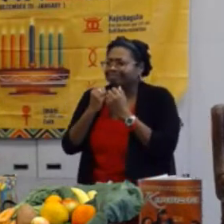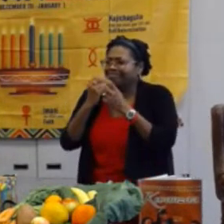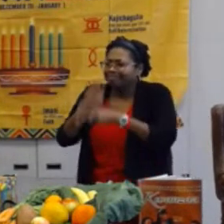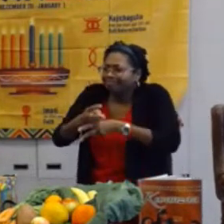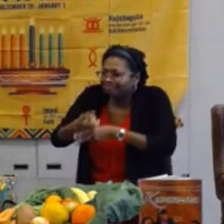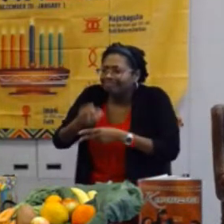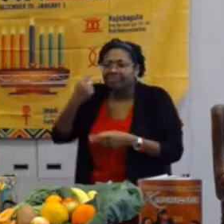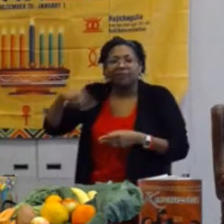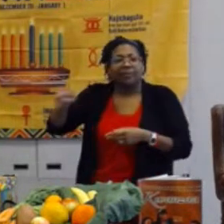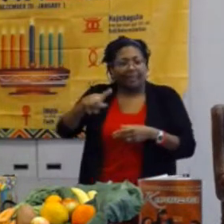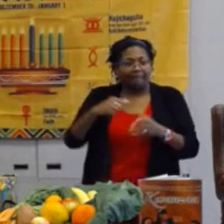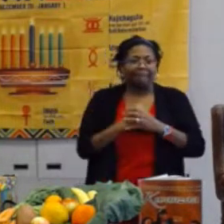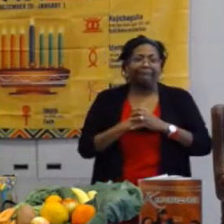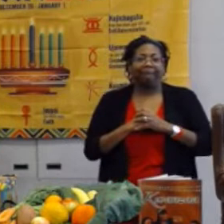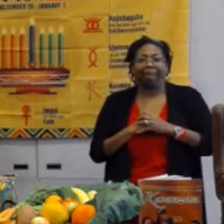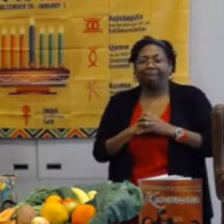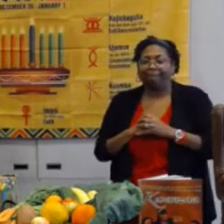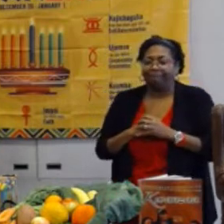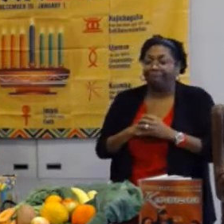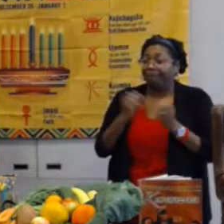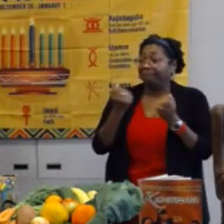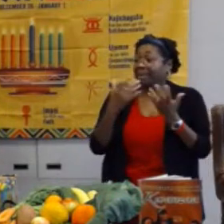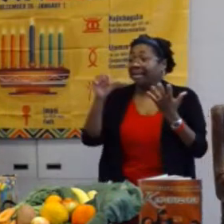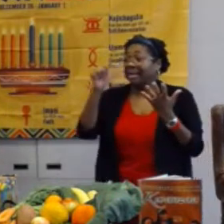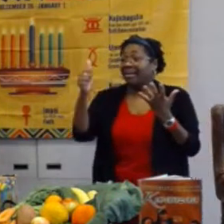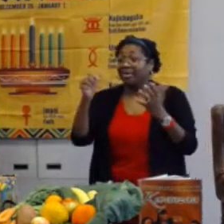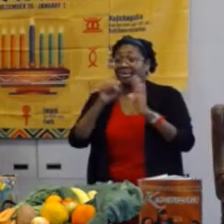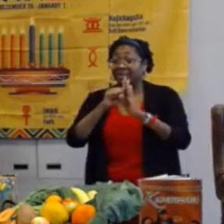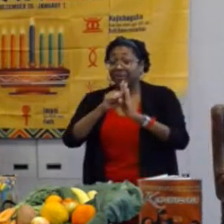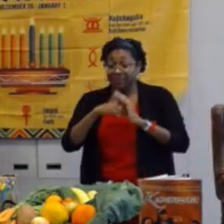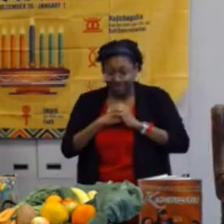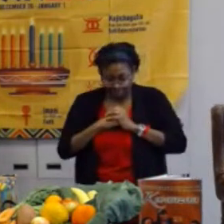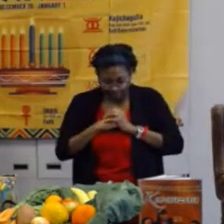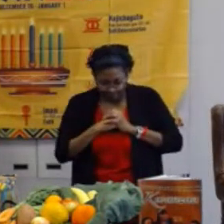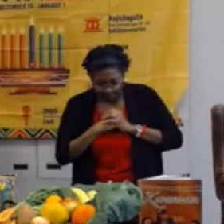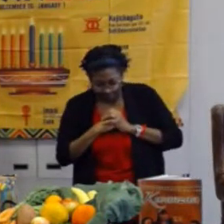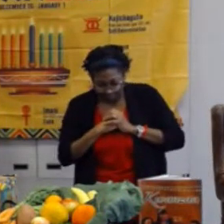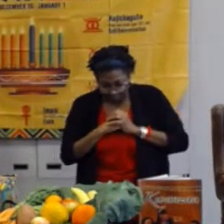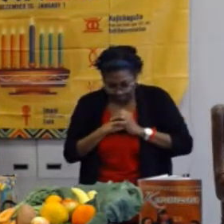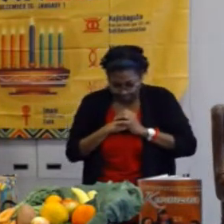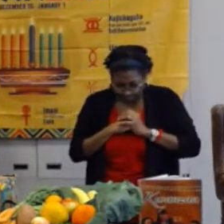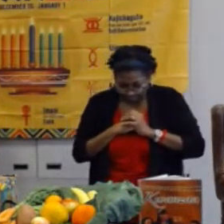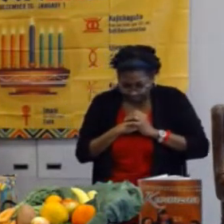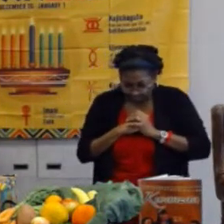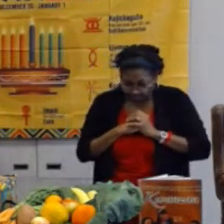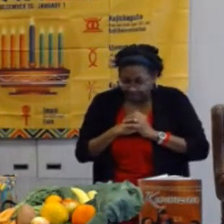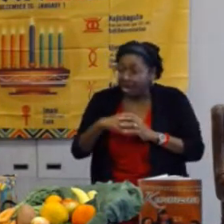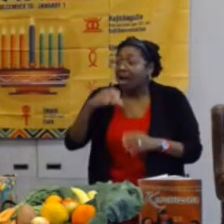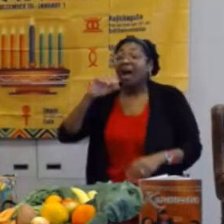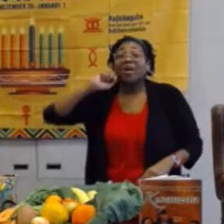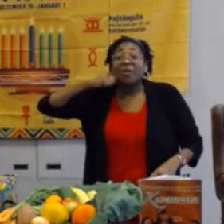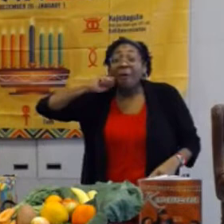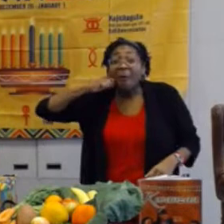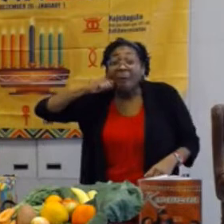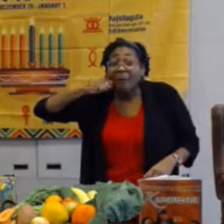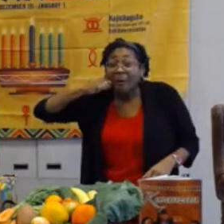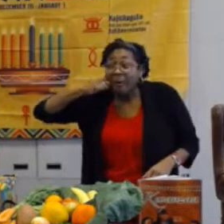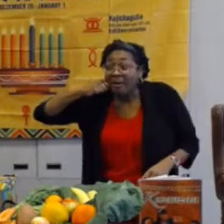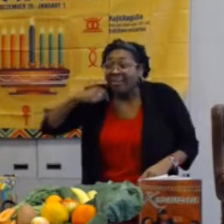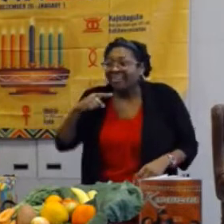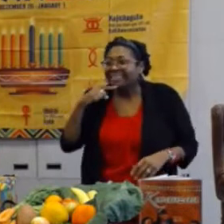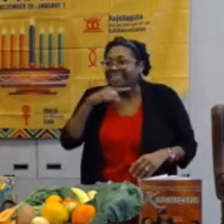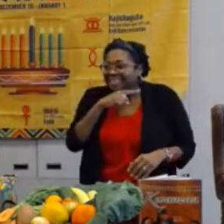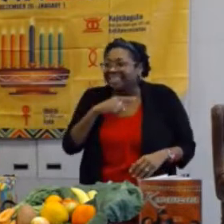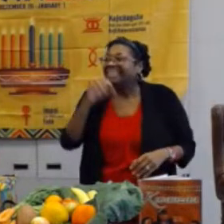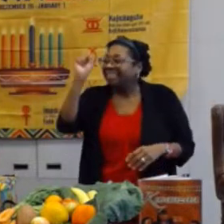for them. Are there any other symbols? Coin. The coin, yay, the